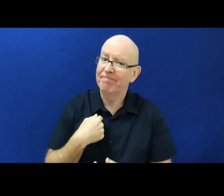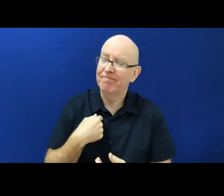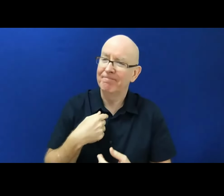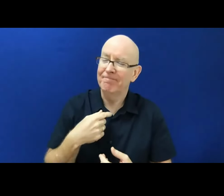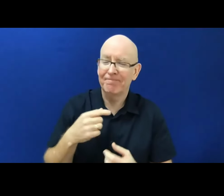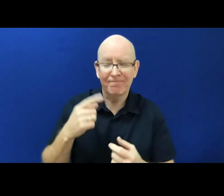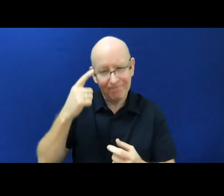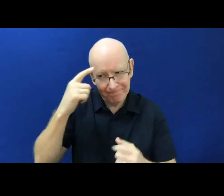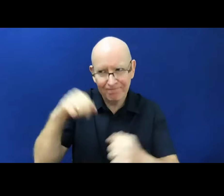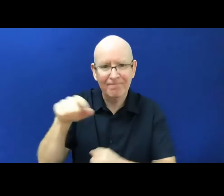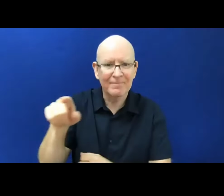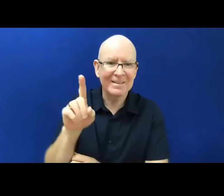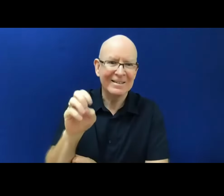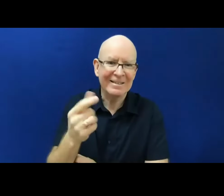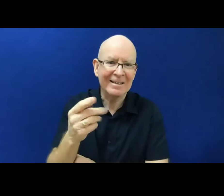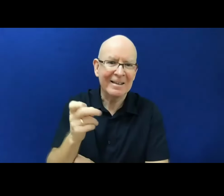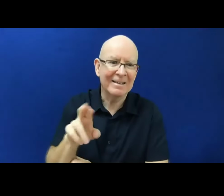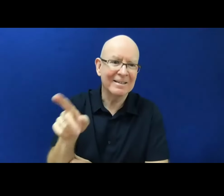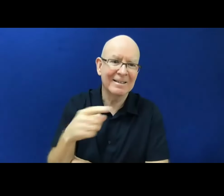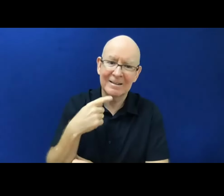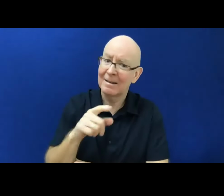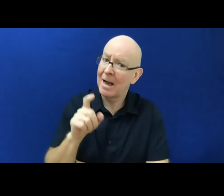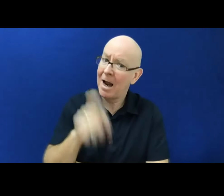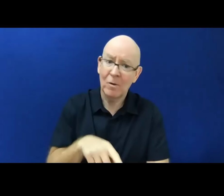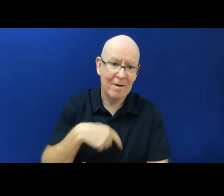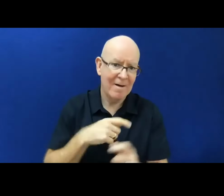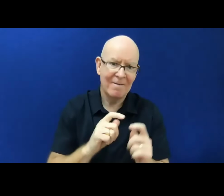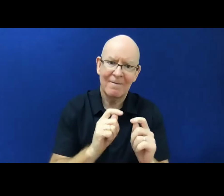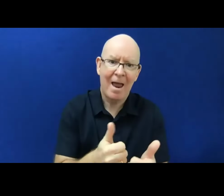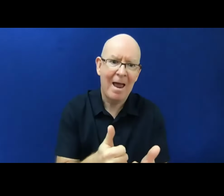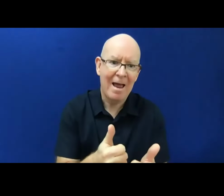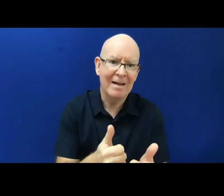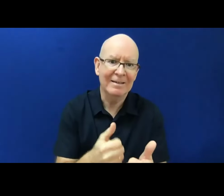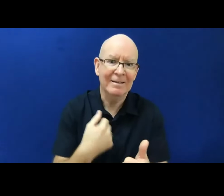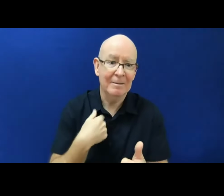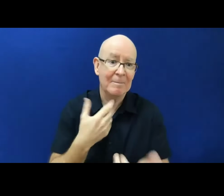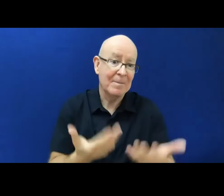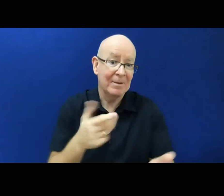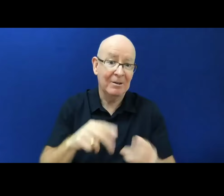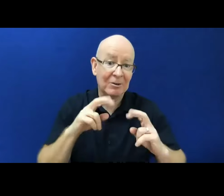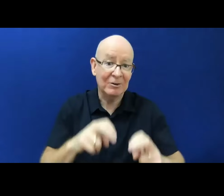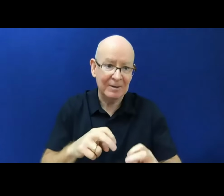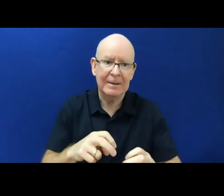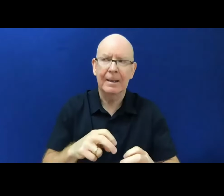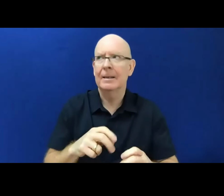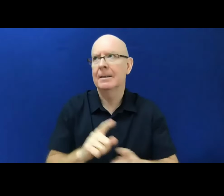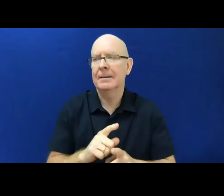you need to have this flexibility to react quickly on to fit into our policy demand.